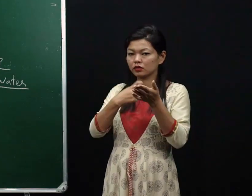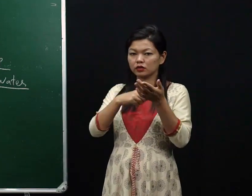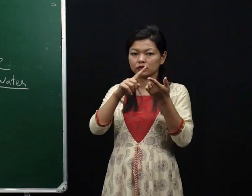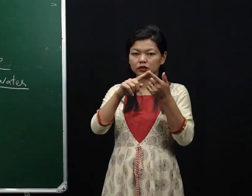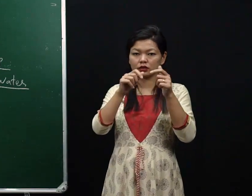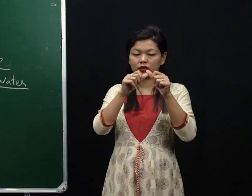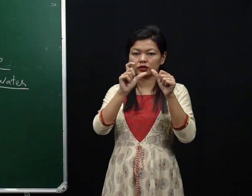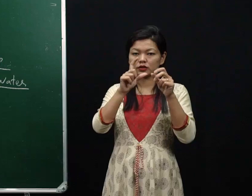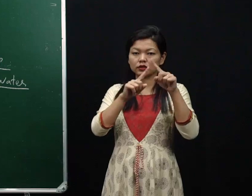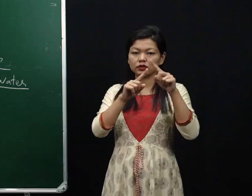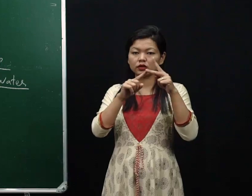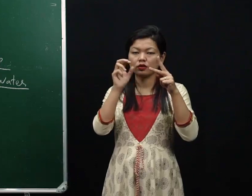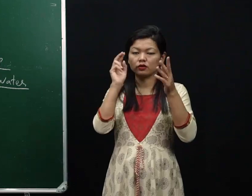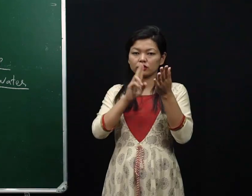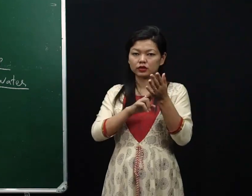reaction with oxygen.